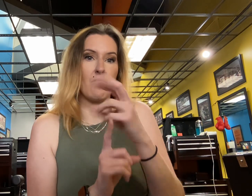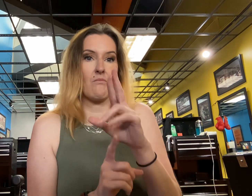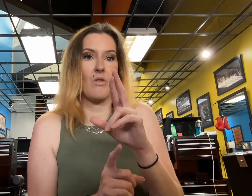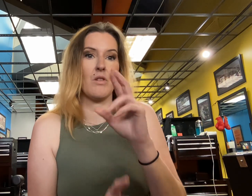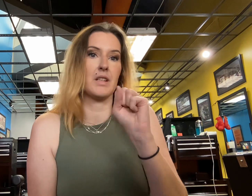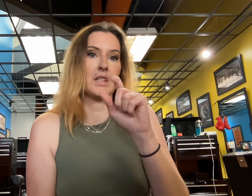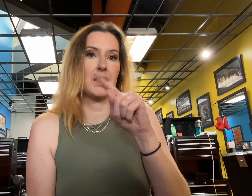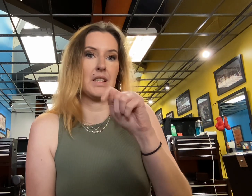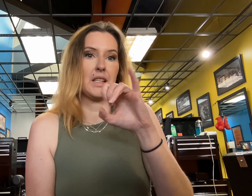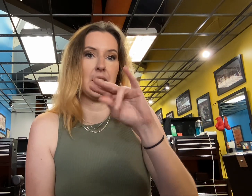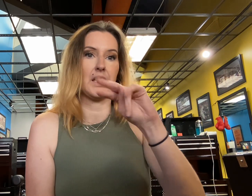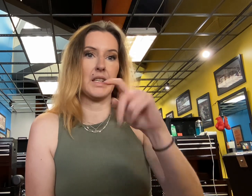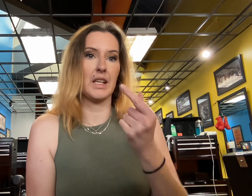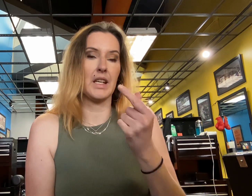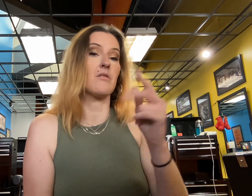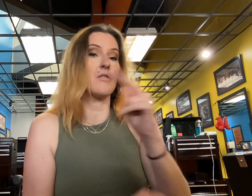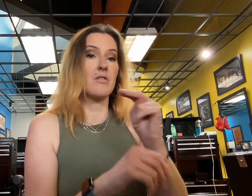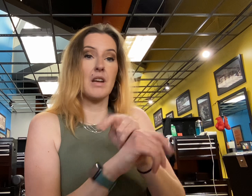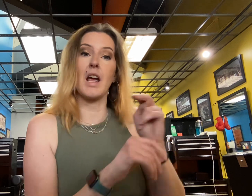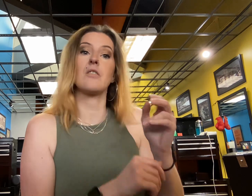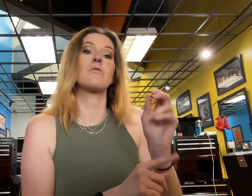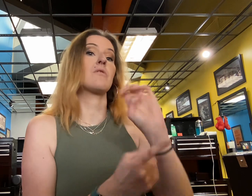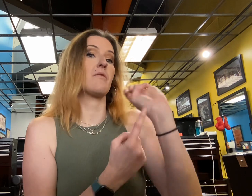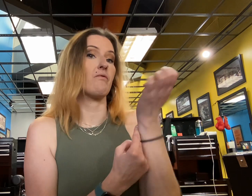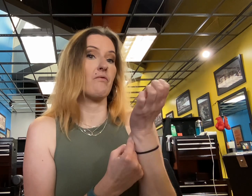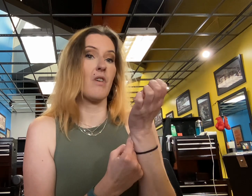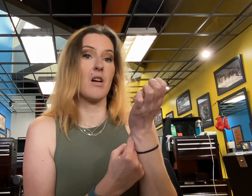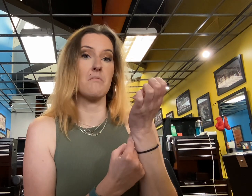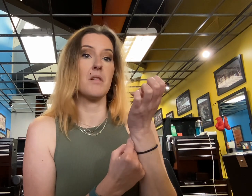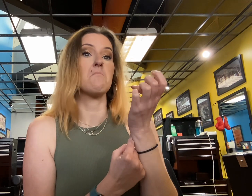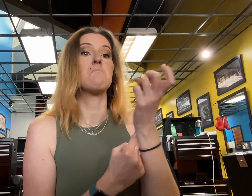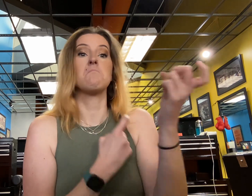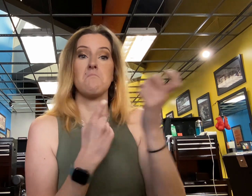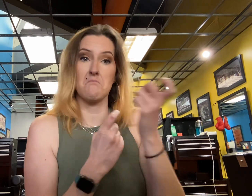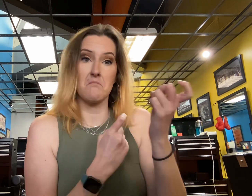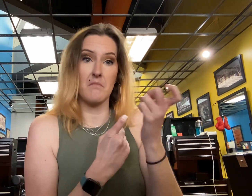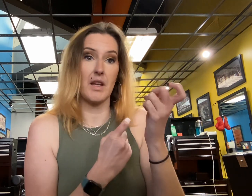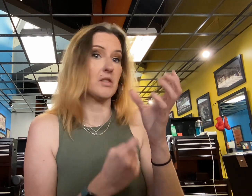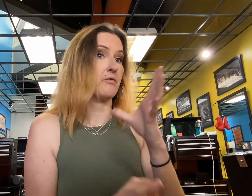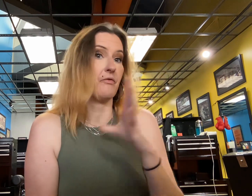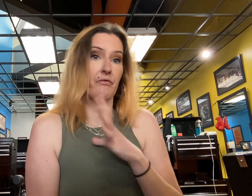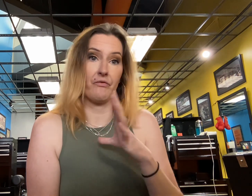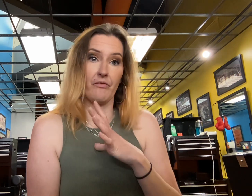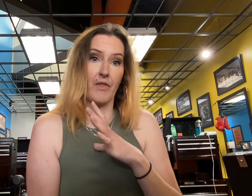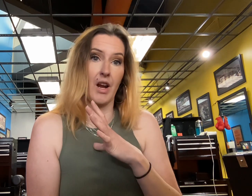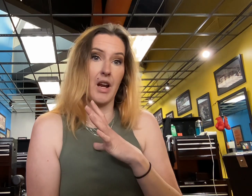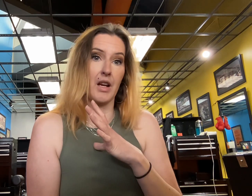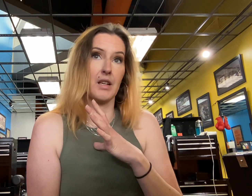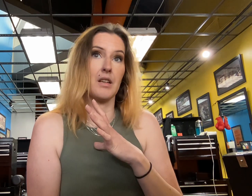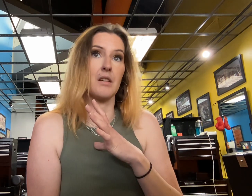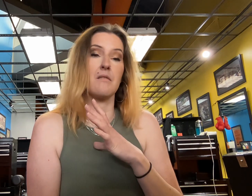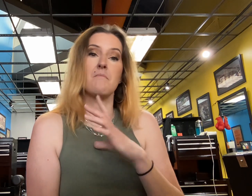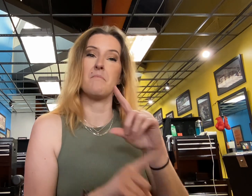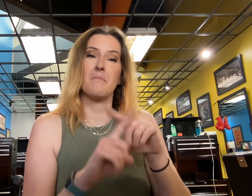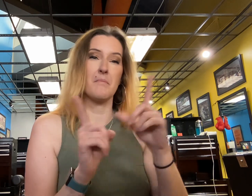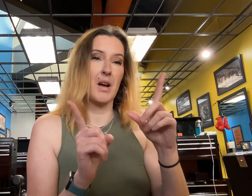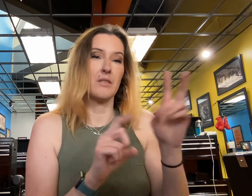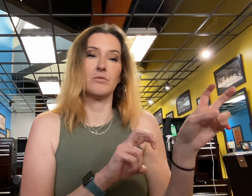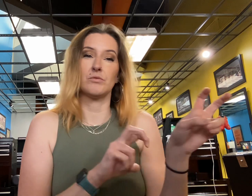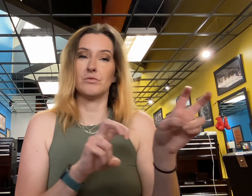have evolved, then that's where we run into problems. We don't have natural enemies to keep it under control. So